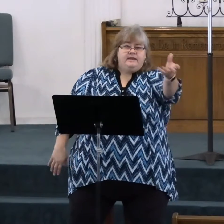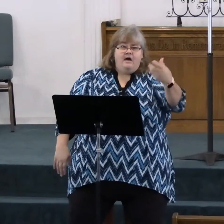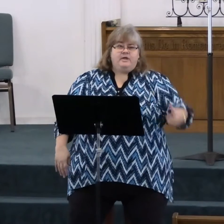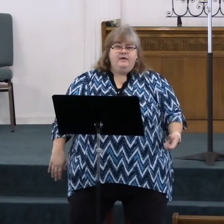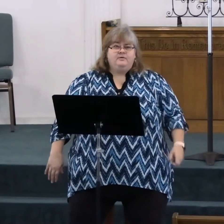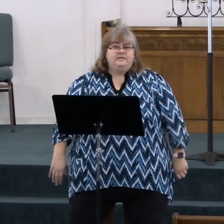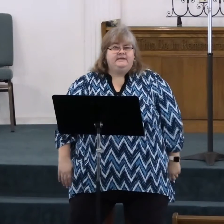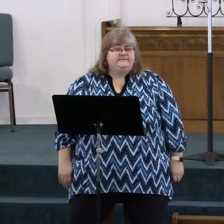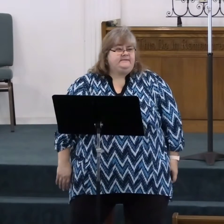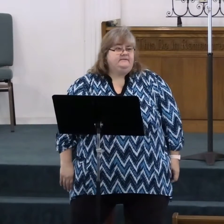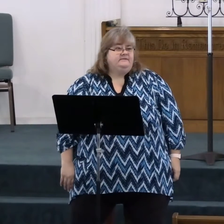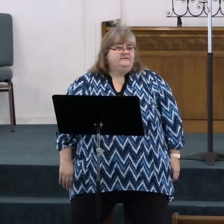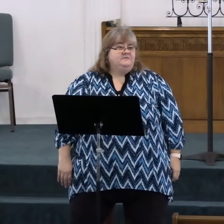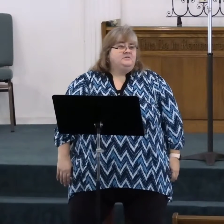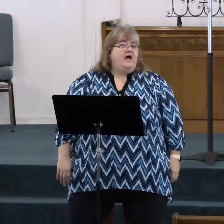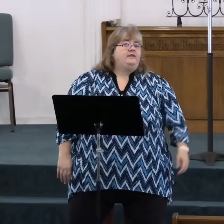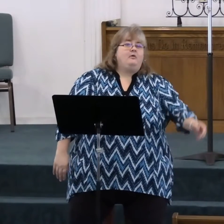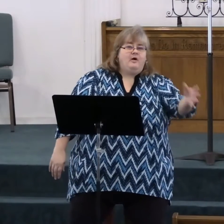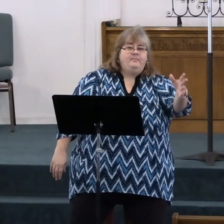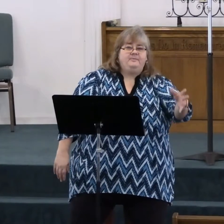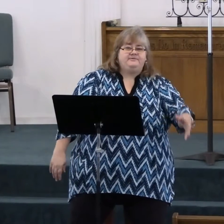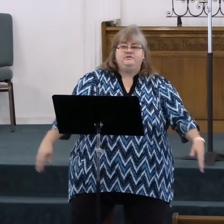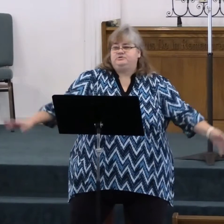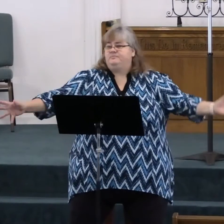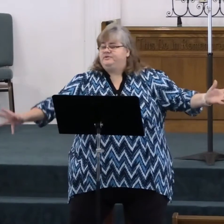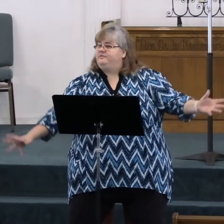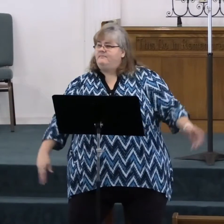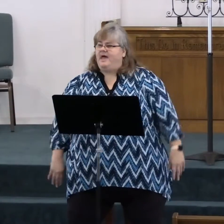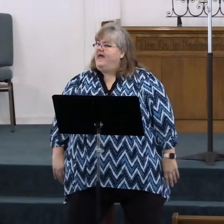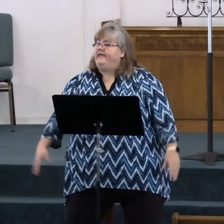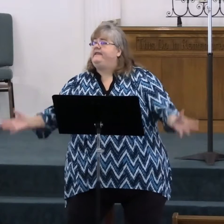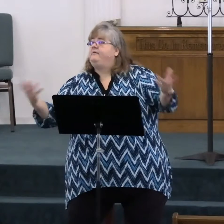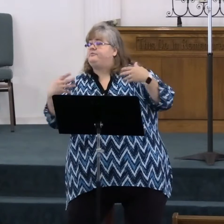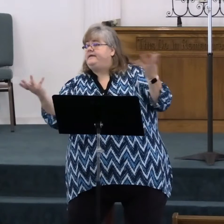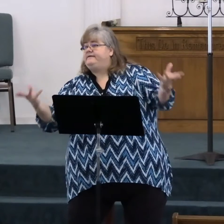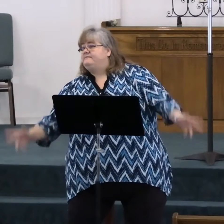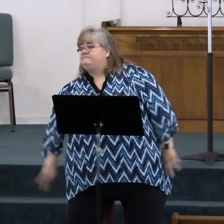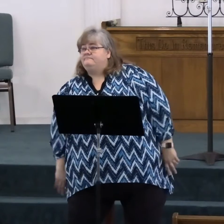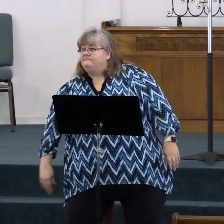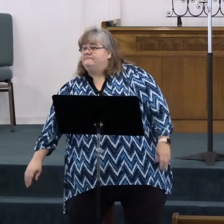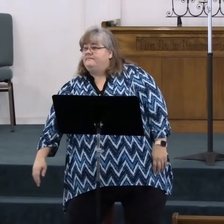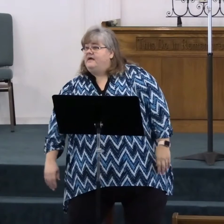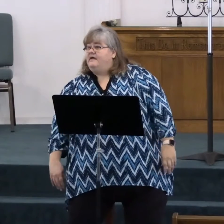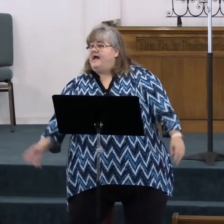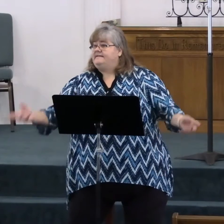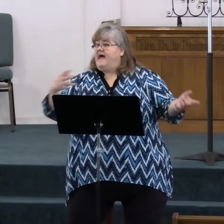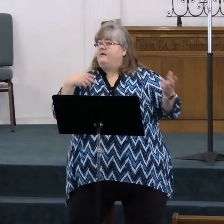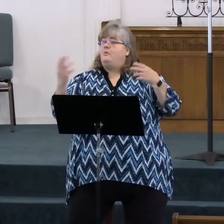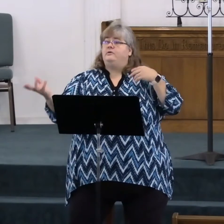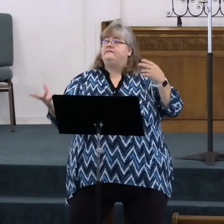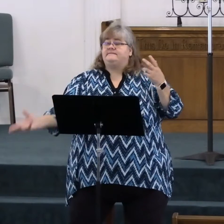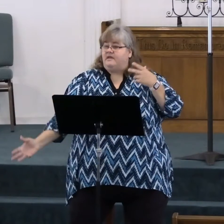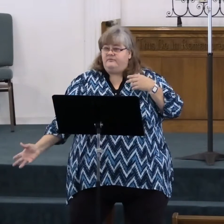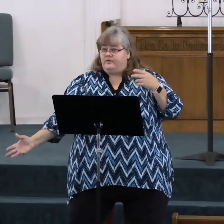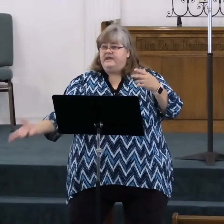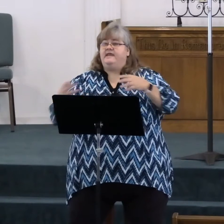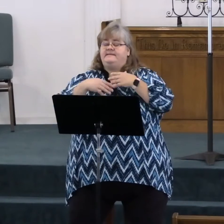I'll Google it. Now, I know a lot of people say you shouldn't be doing that, but hey, it helps me. I go on a discovery, and I